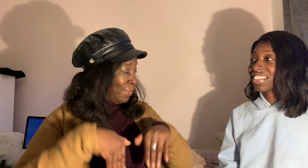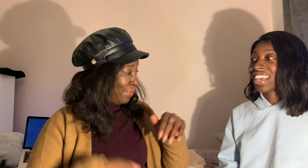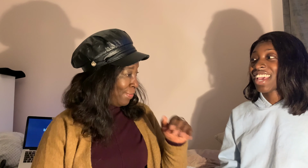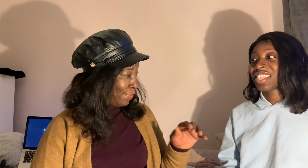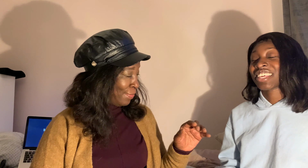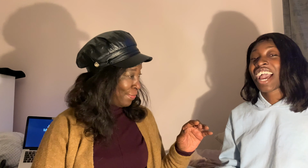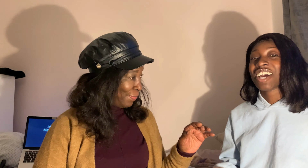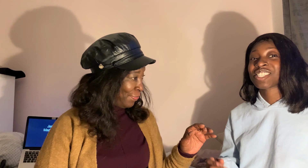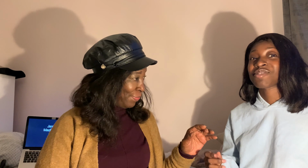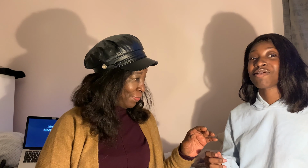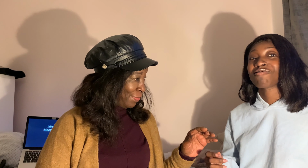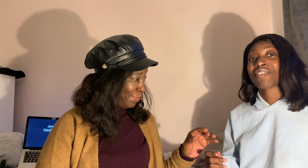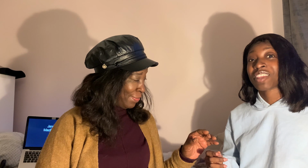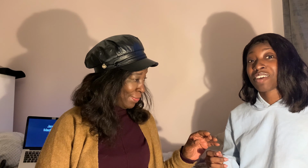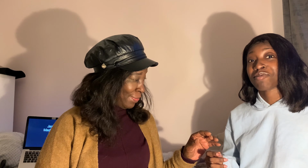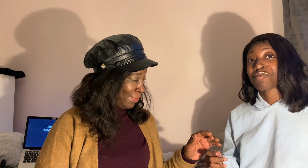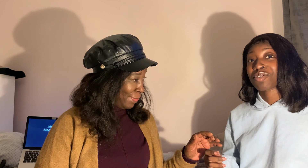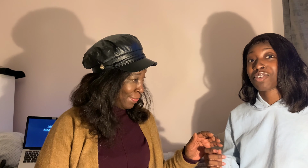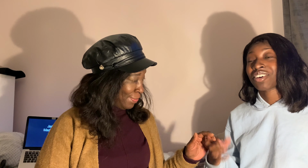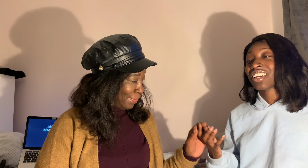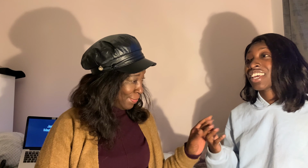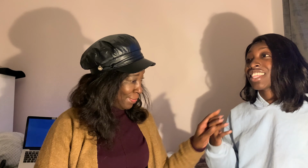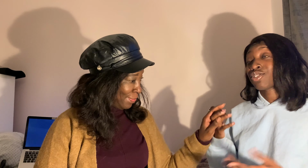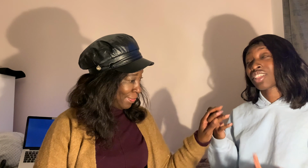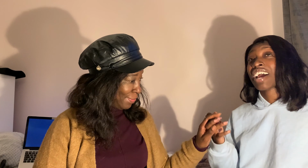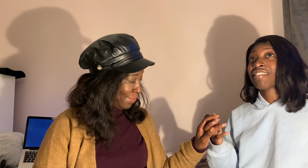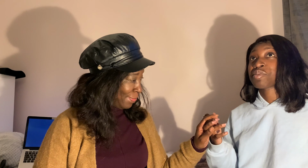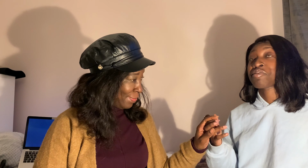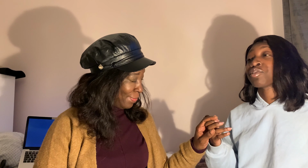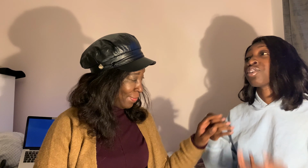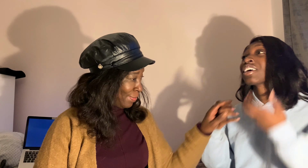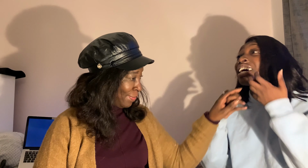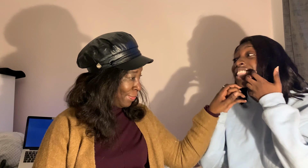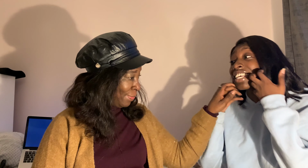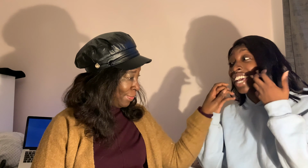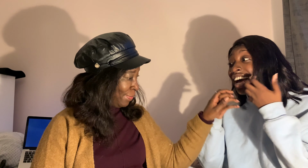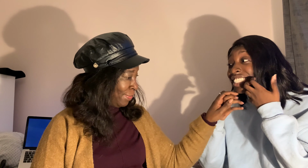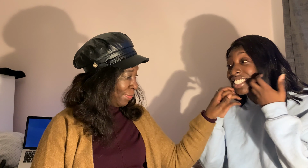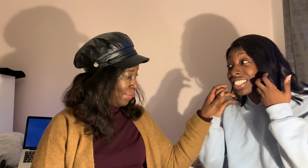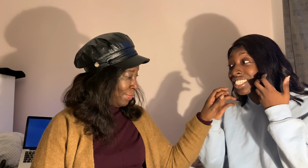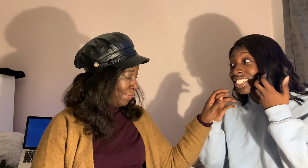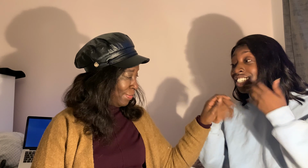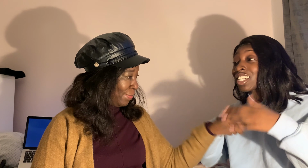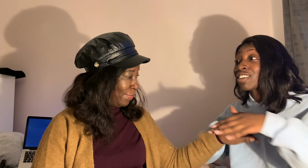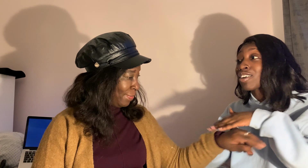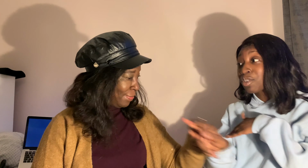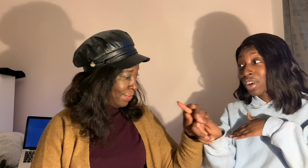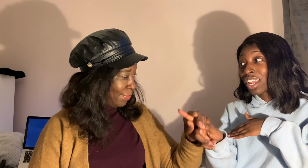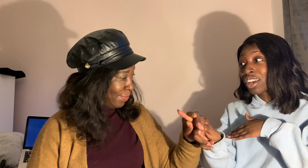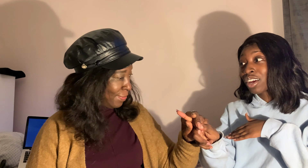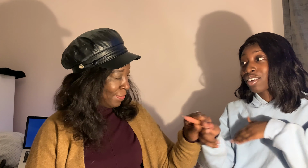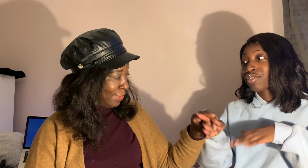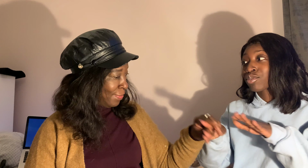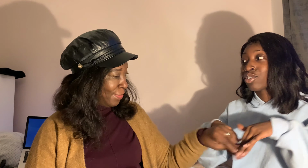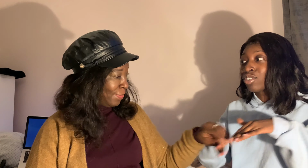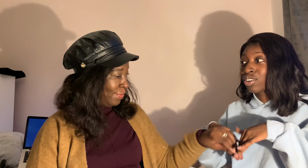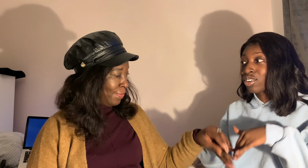Okay, the cat's running from the dog. Or the cat ran away from the dog. The cat ran away from the dog.